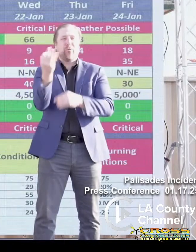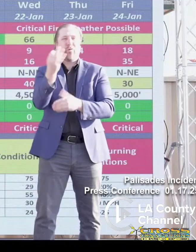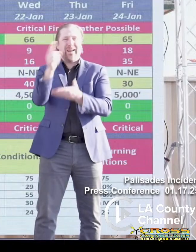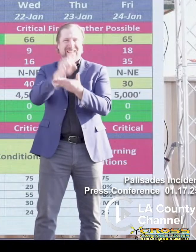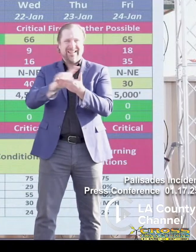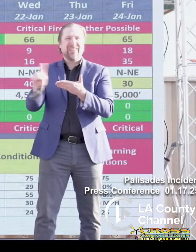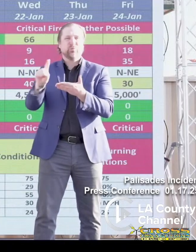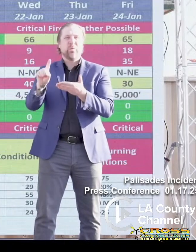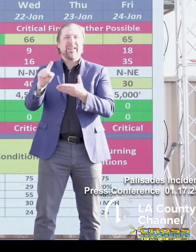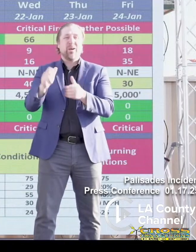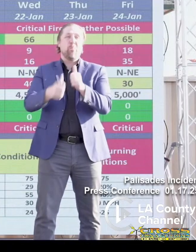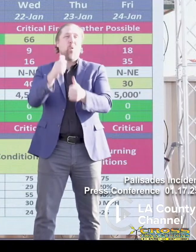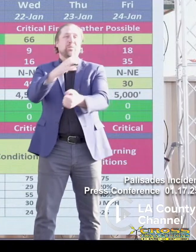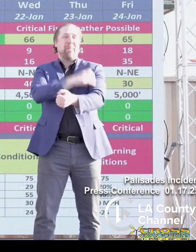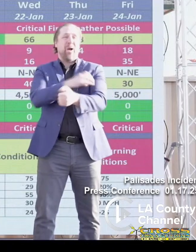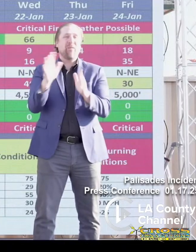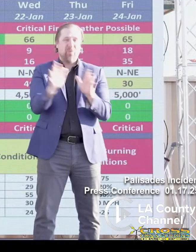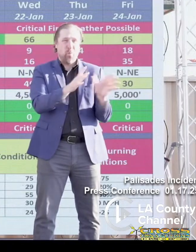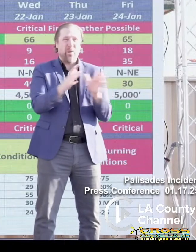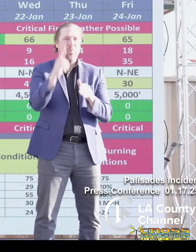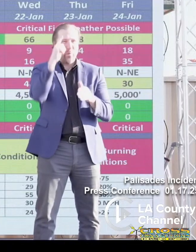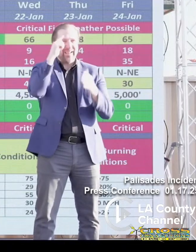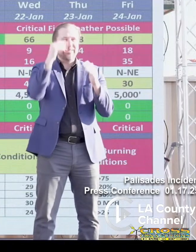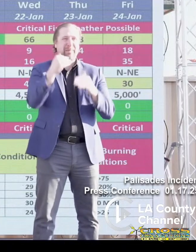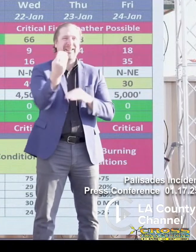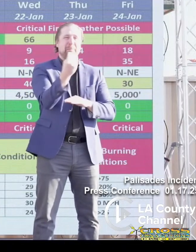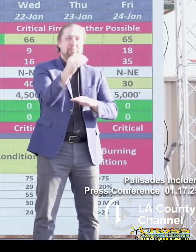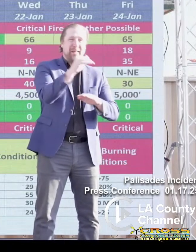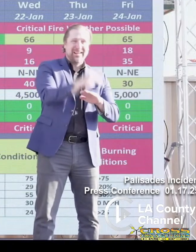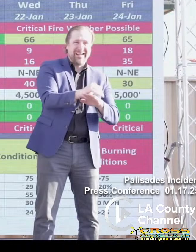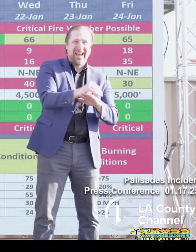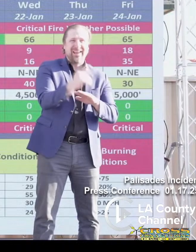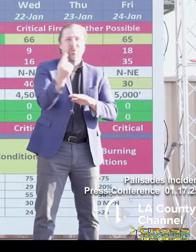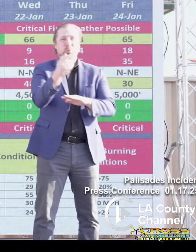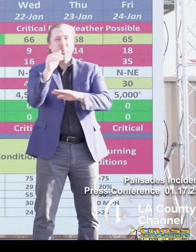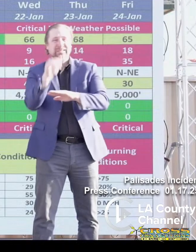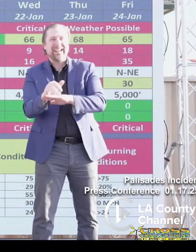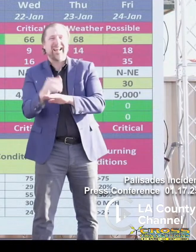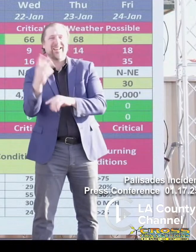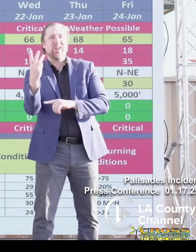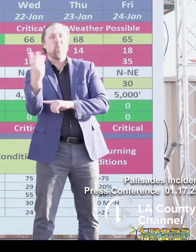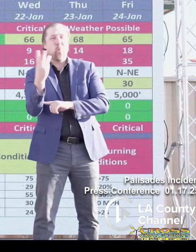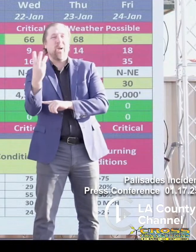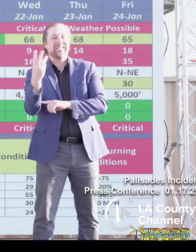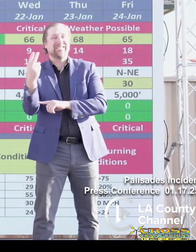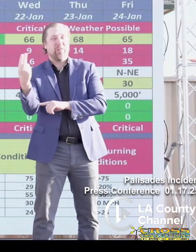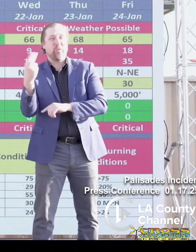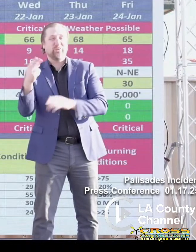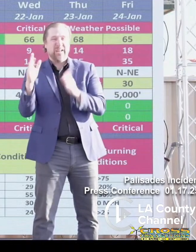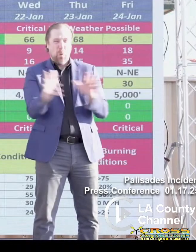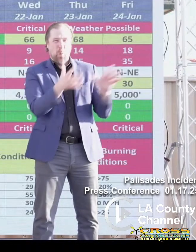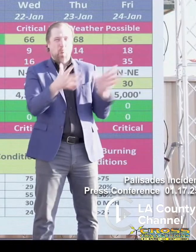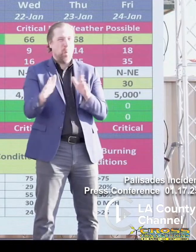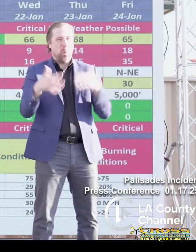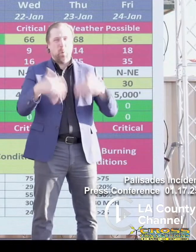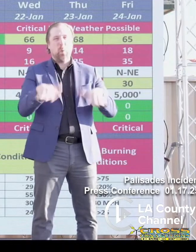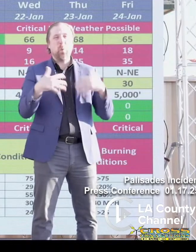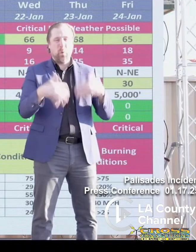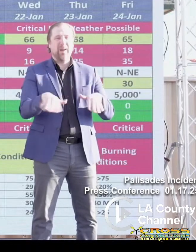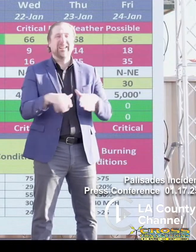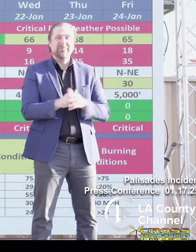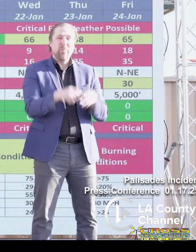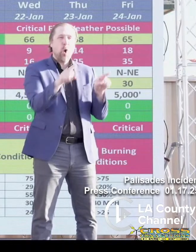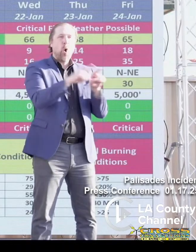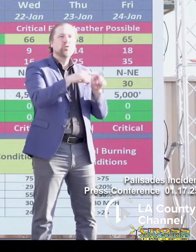winds expected Monday night and Tuesday, and then again on Wednesday night and Thursday. With those gusty Santa Ana winds, we're also going to have